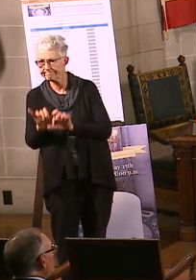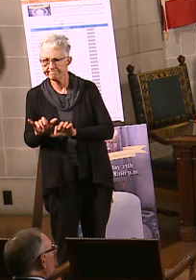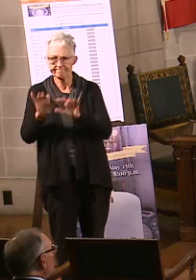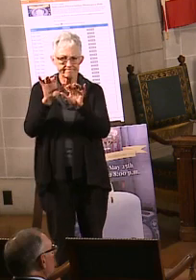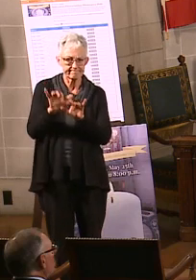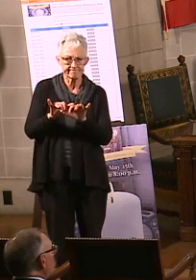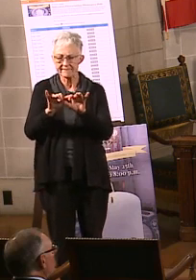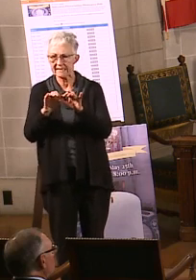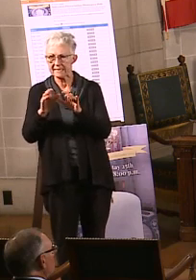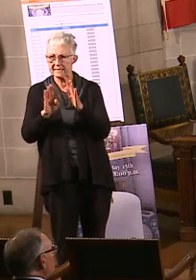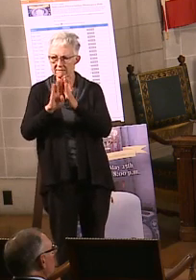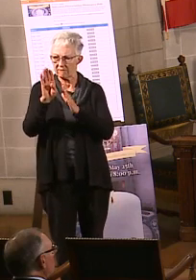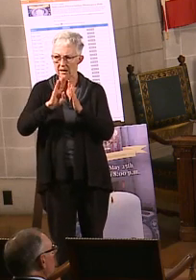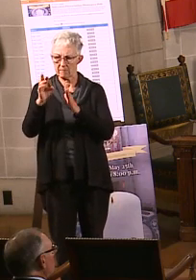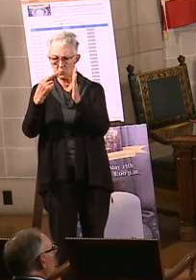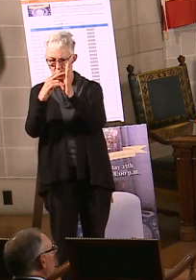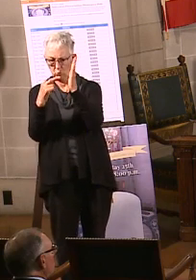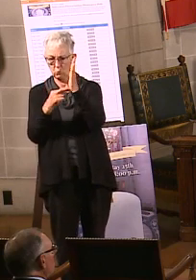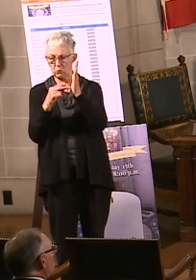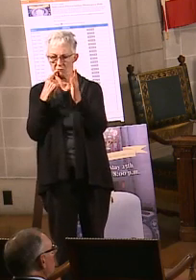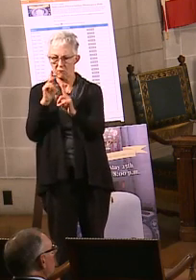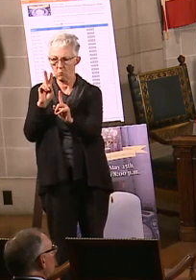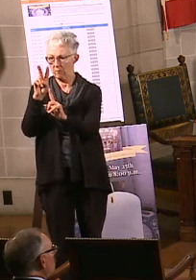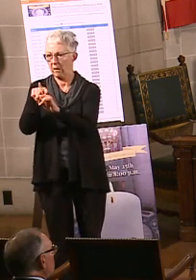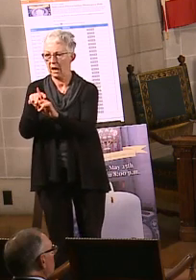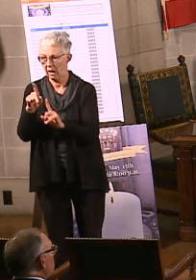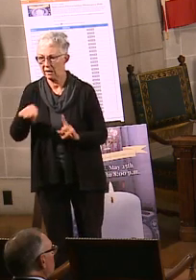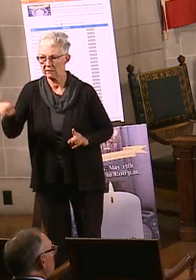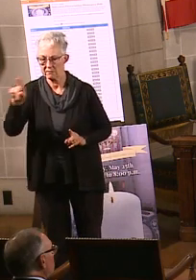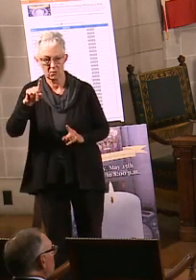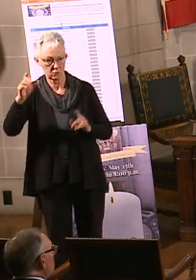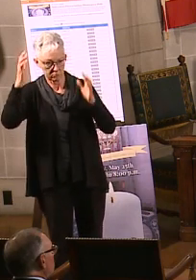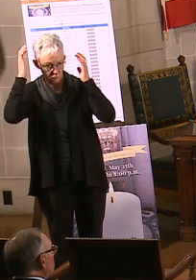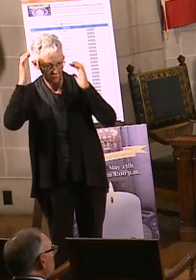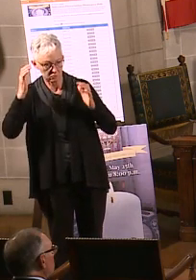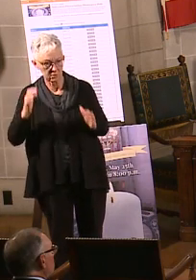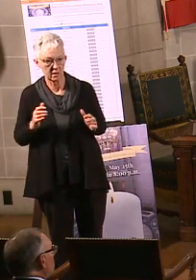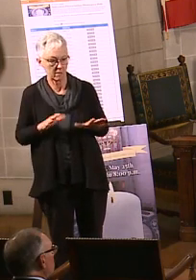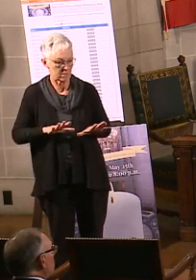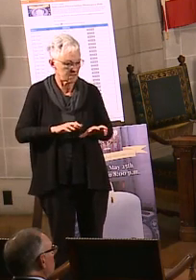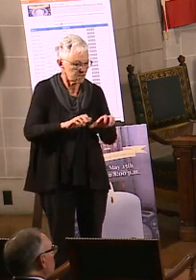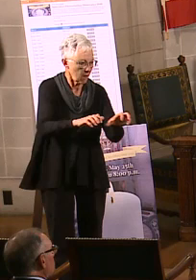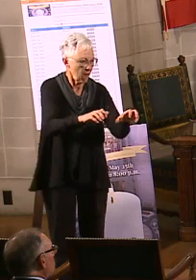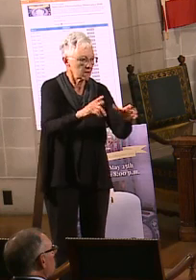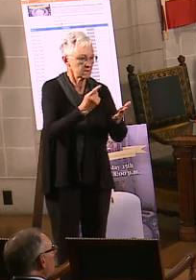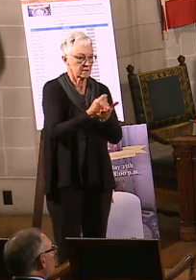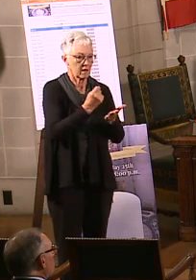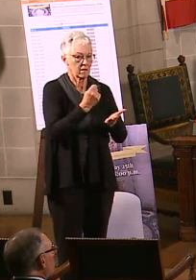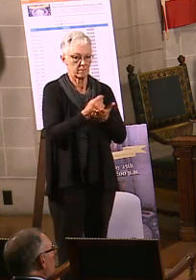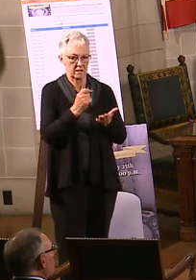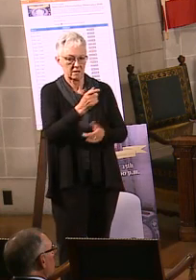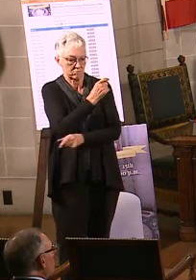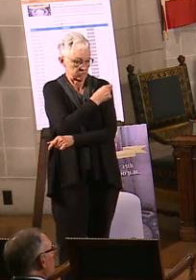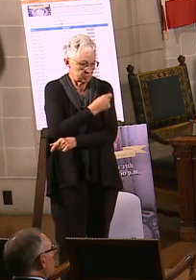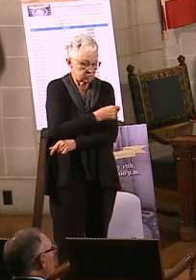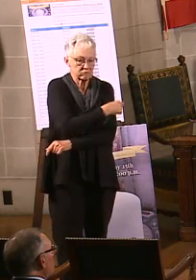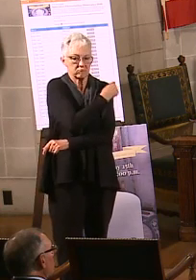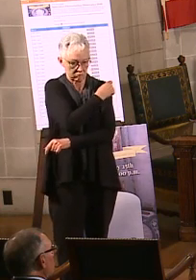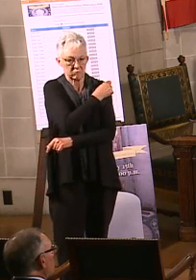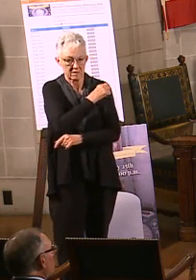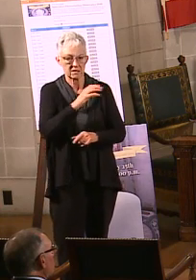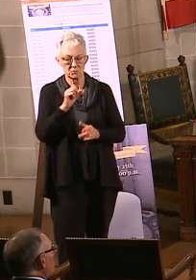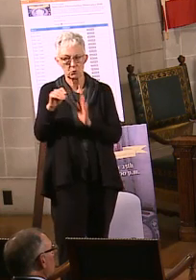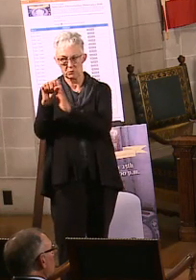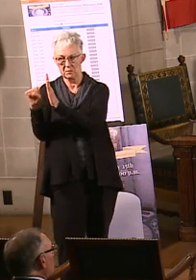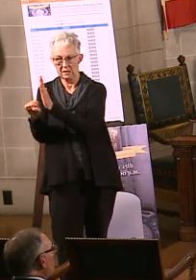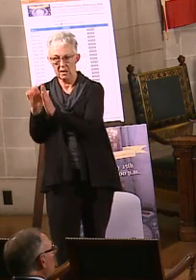salons and barbershops and so forth, tattoo parlors, massage therapy will be able to, that guidance coming from the state about how they